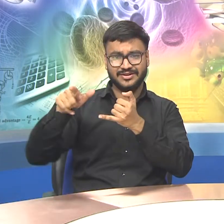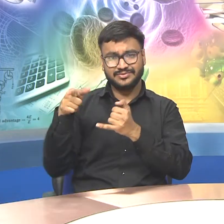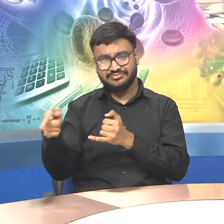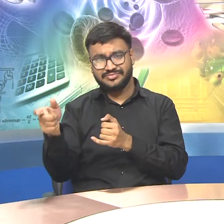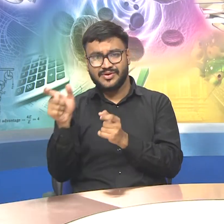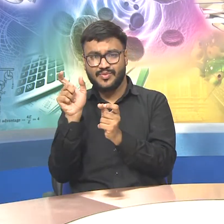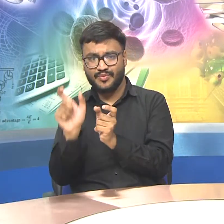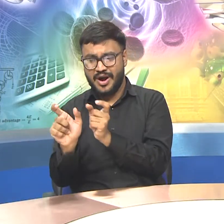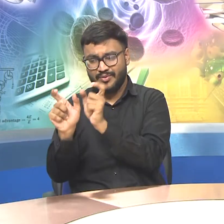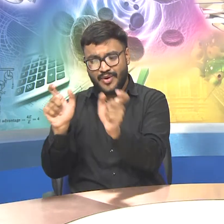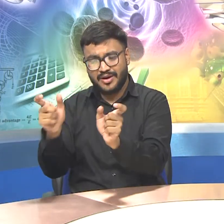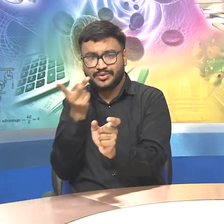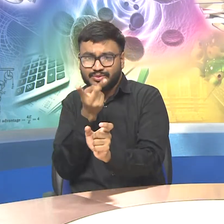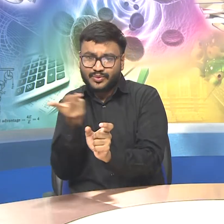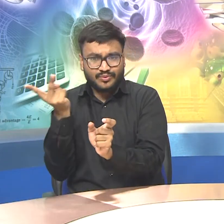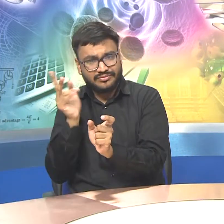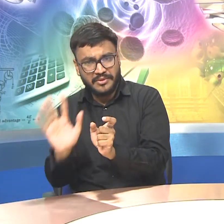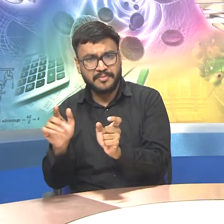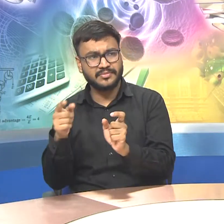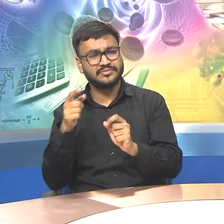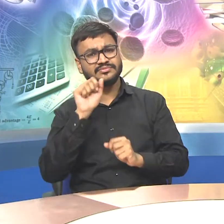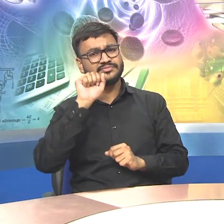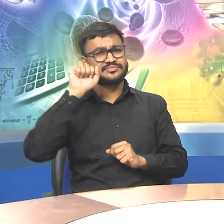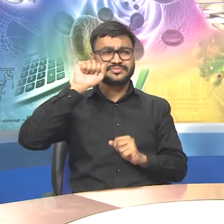But when we compare the ISL